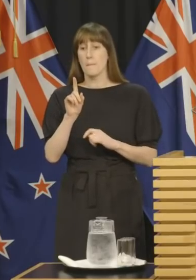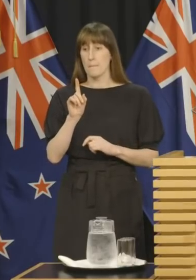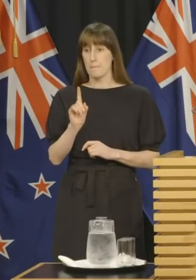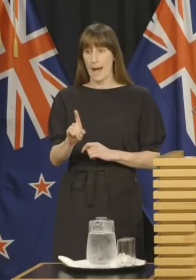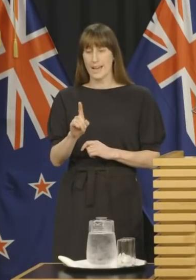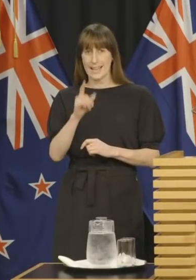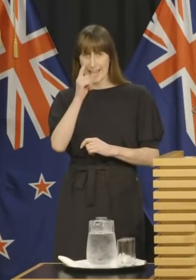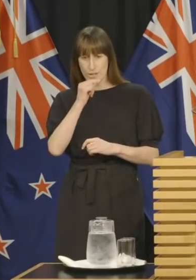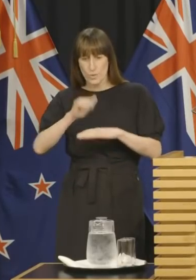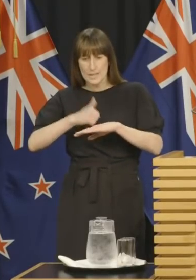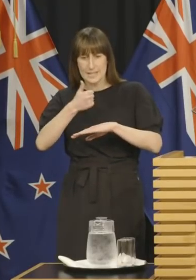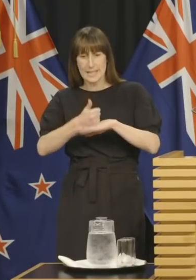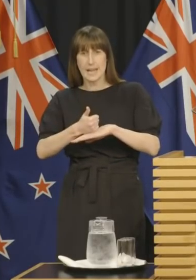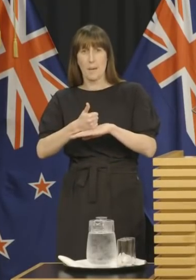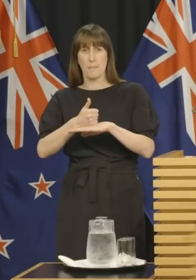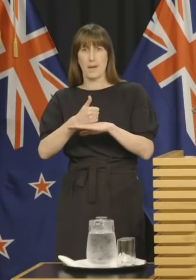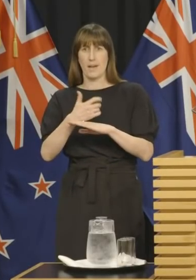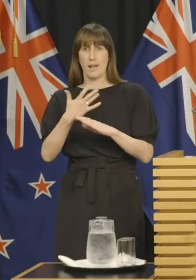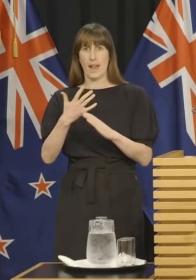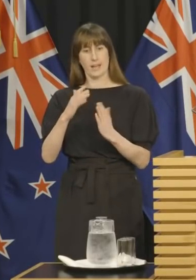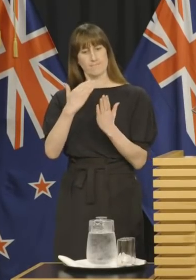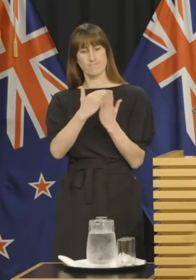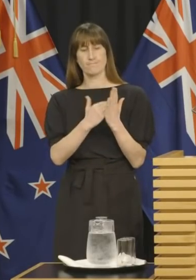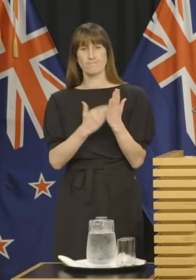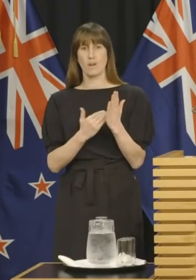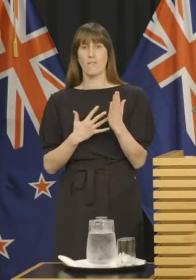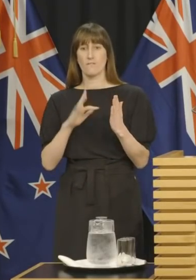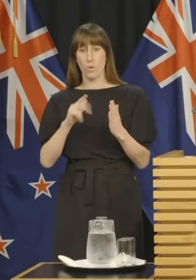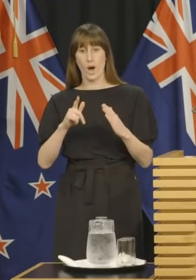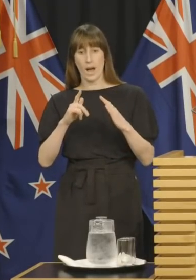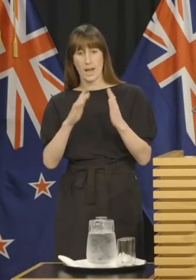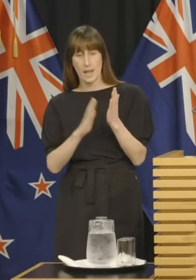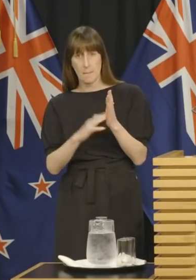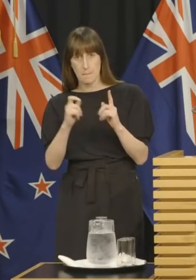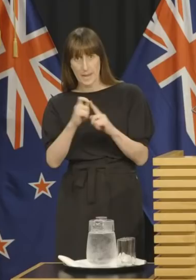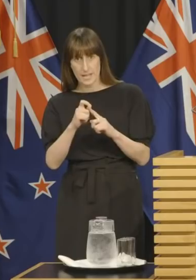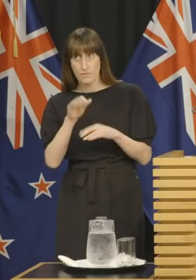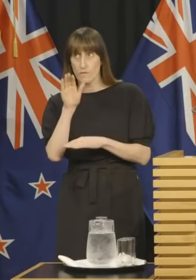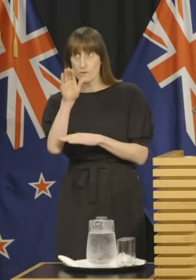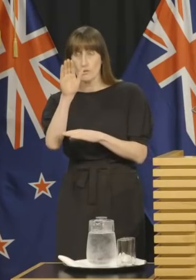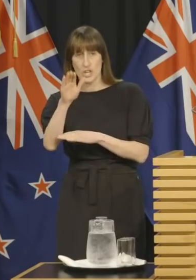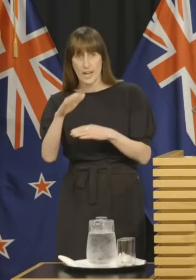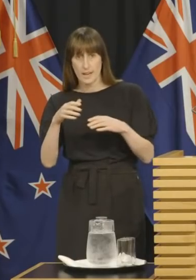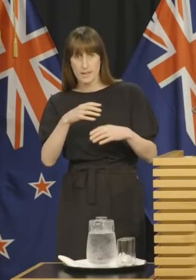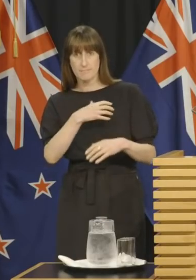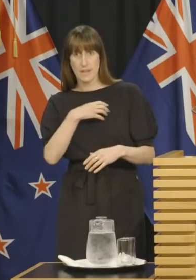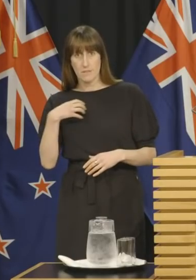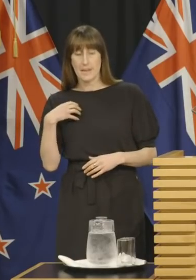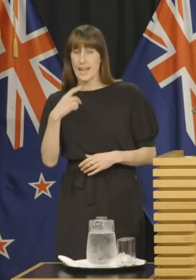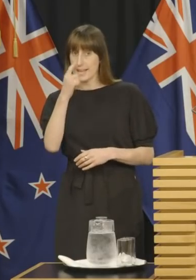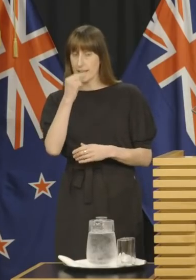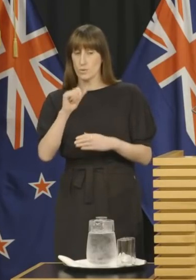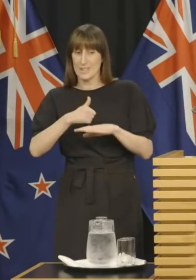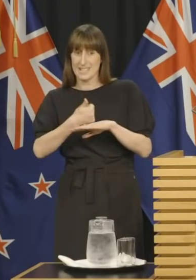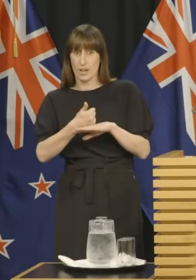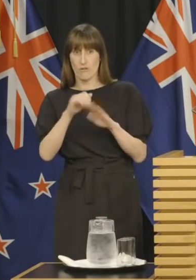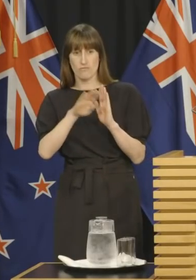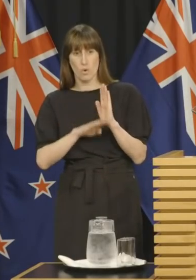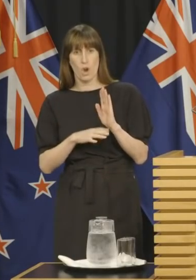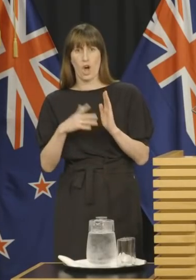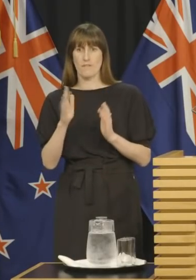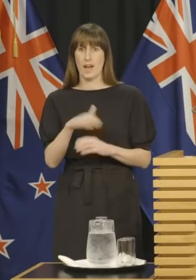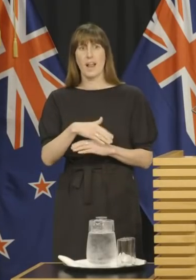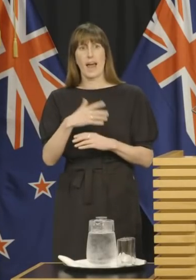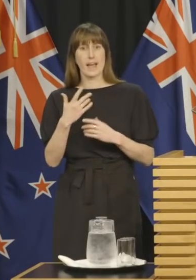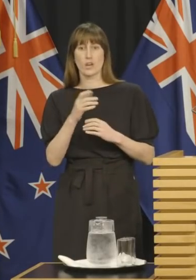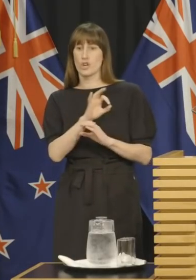member of your government. Is it ever okay to have a sexual relationship with staff? And look, as I have said, I deal with the circumstances